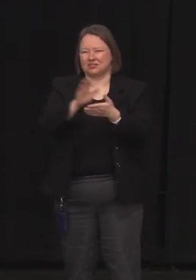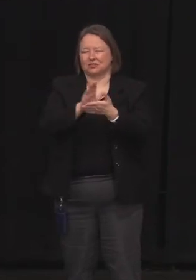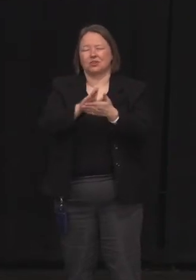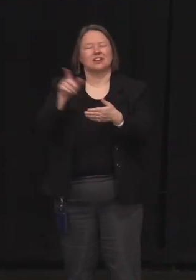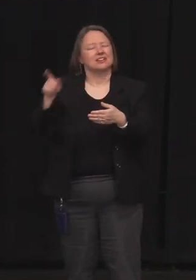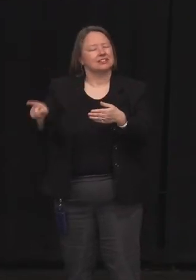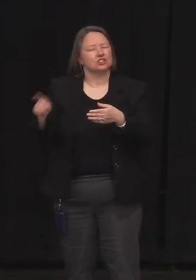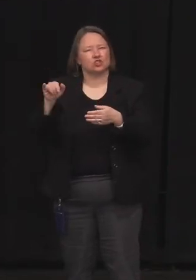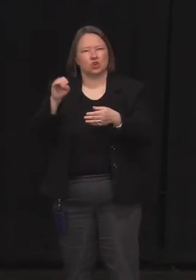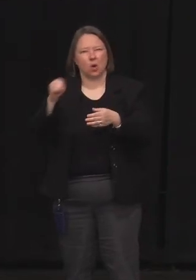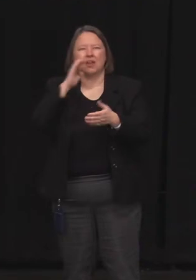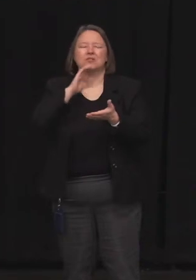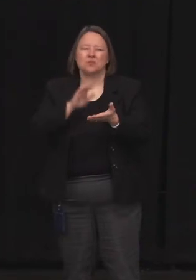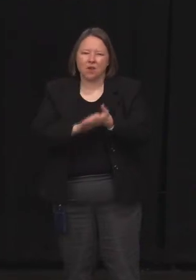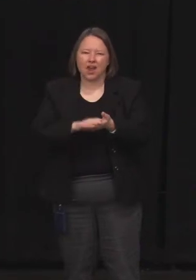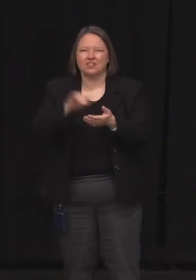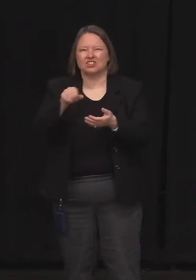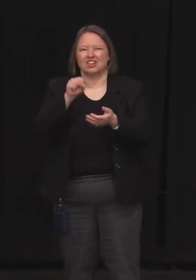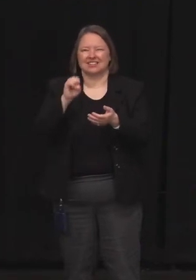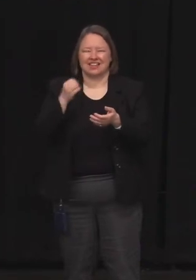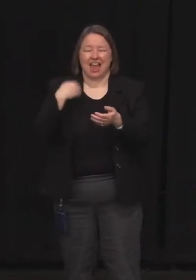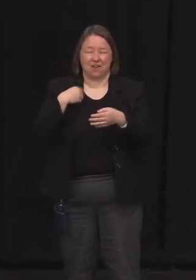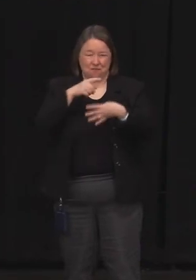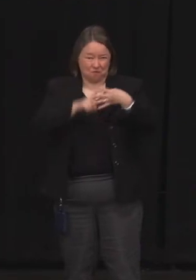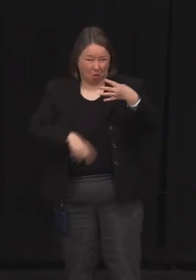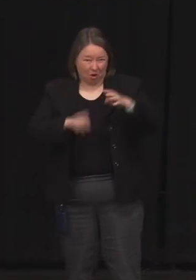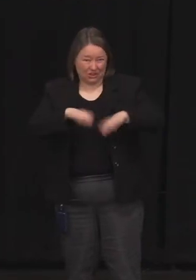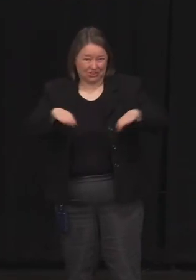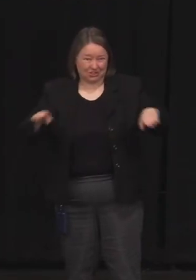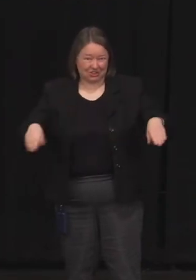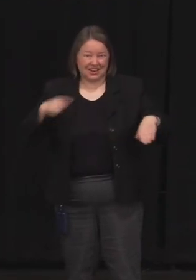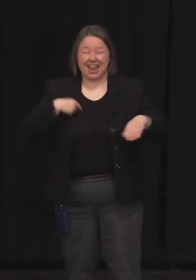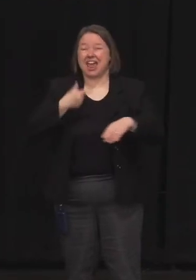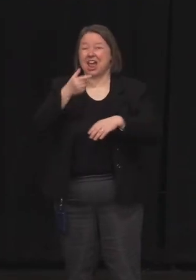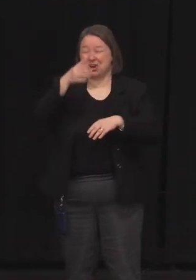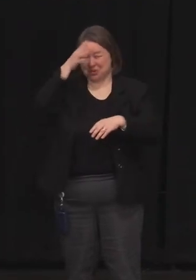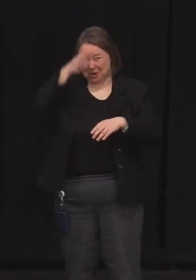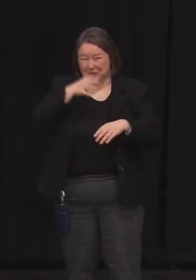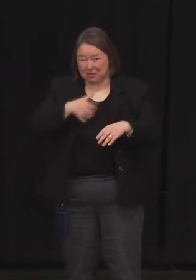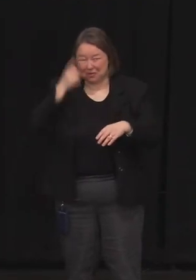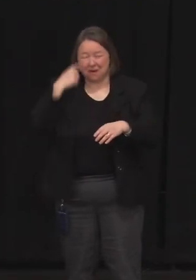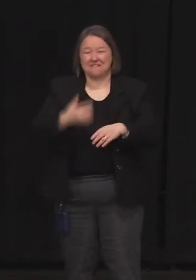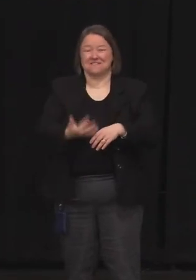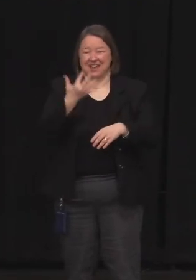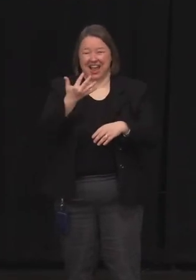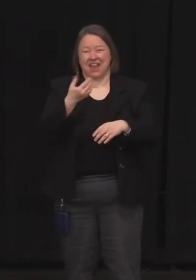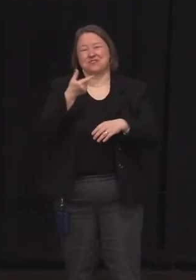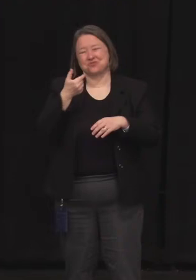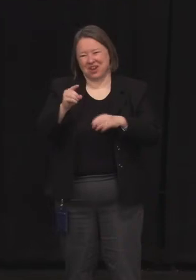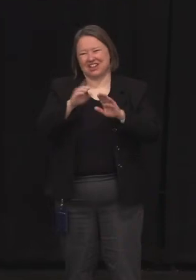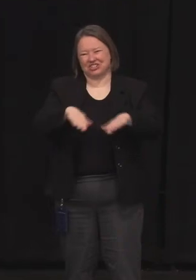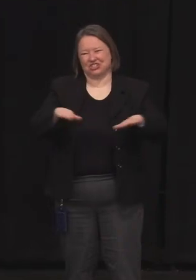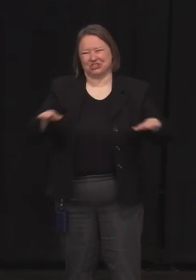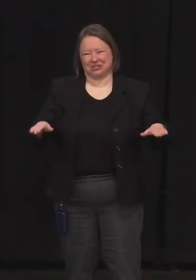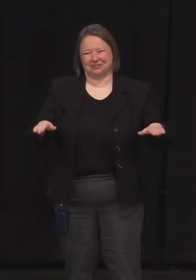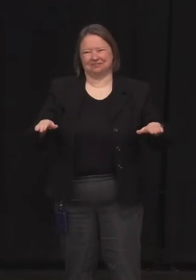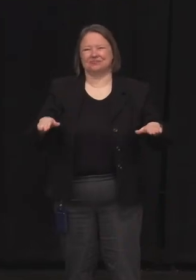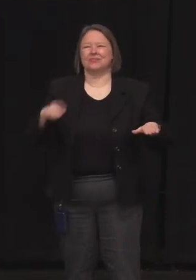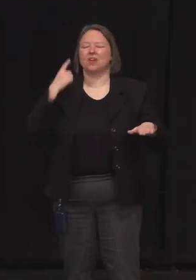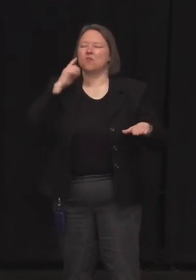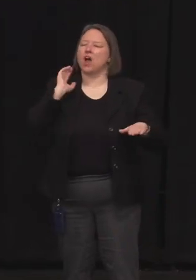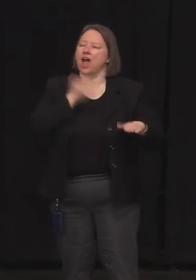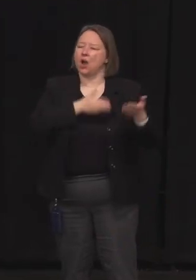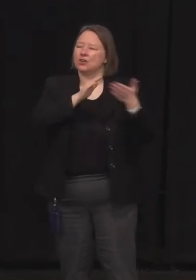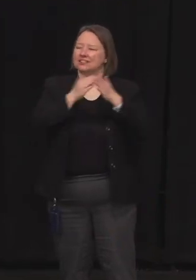beloved wife, Jessie, are the parents of 4 children and grandparents of 5 grandchildren. On behalf of